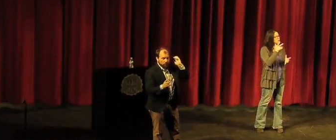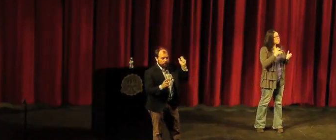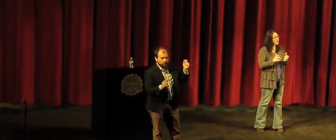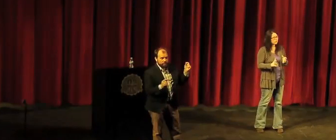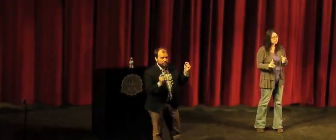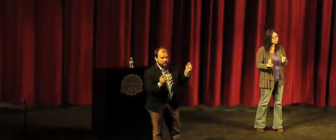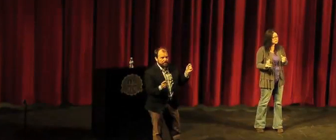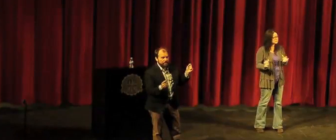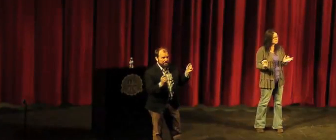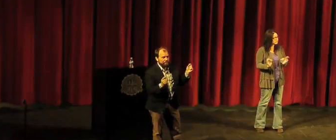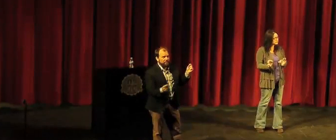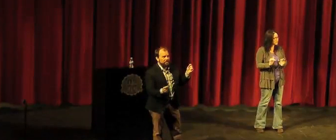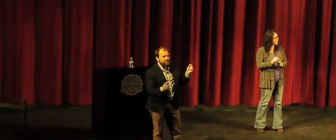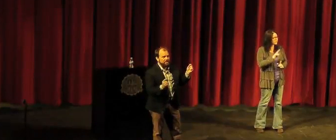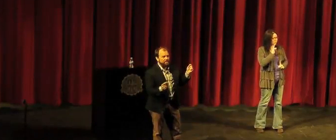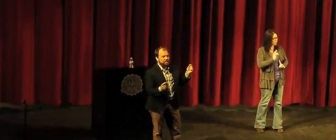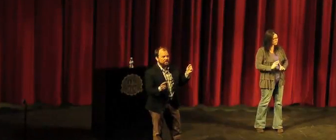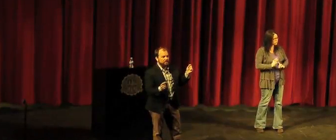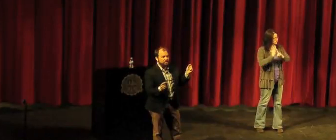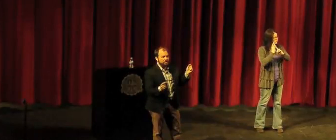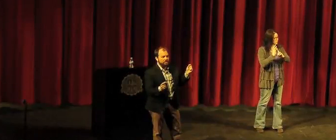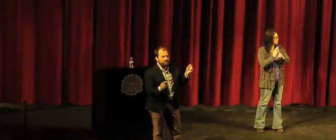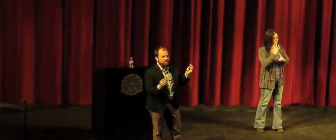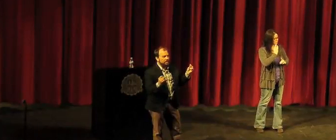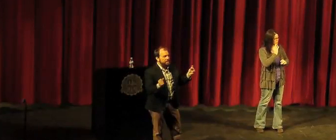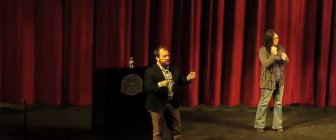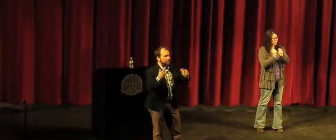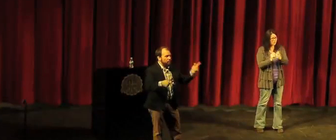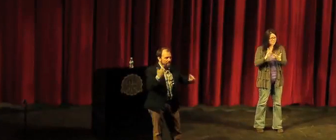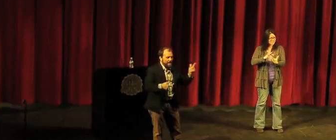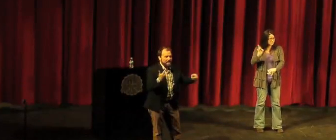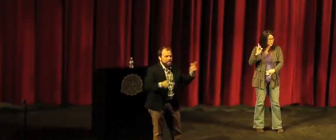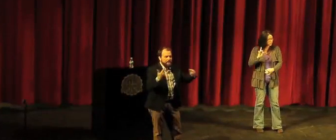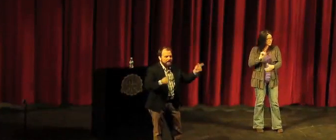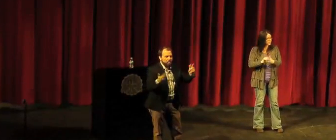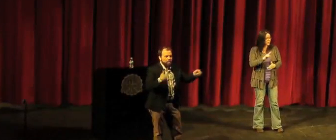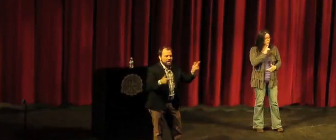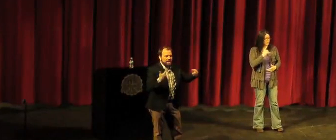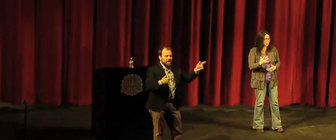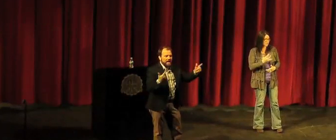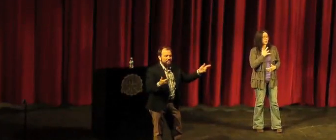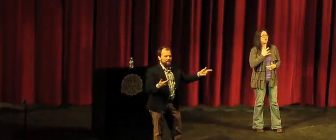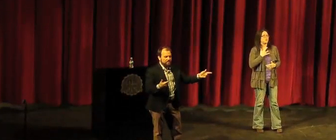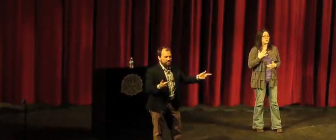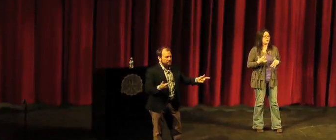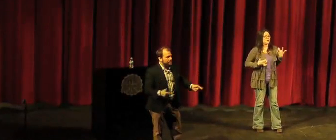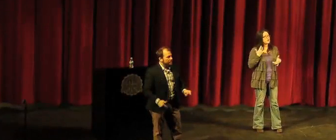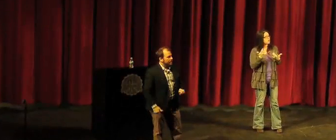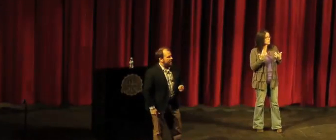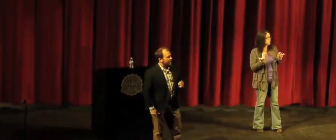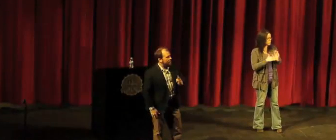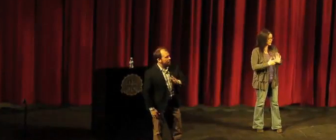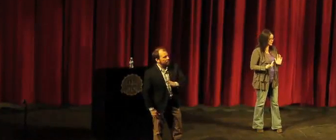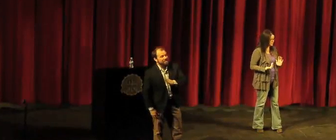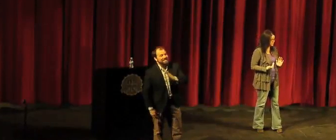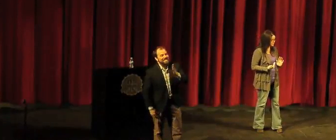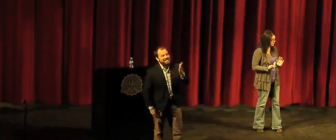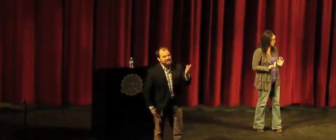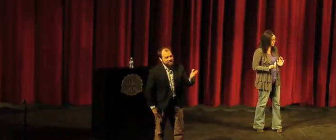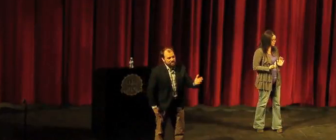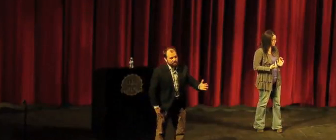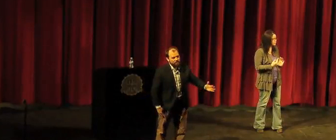there are also special experiences of the Spirit that reanimate and re-enliven. And I think there